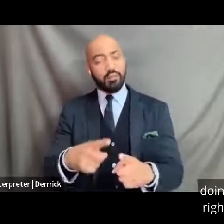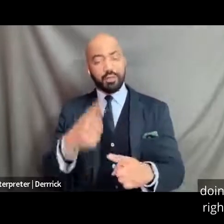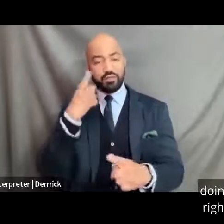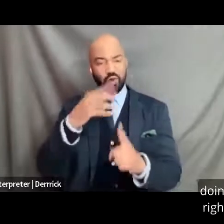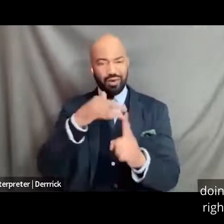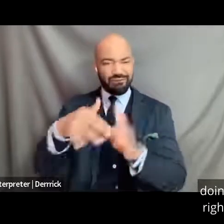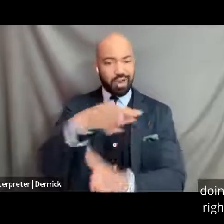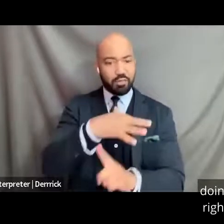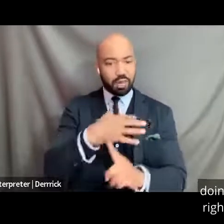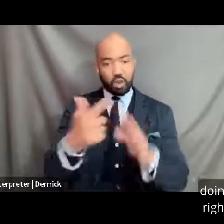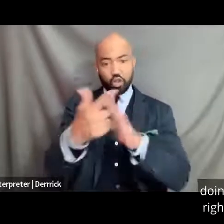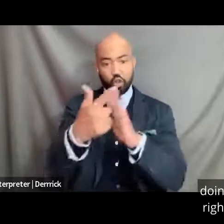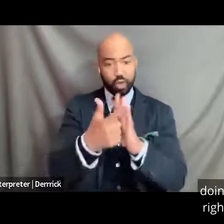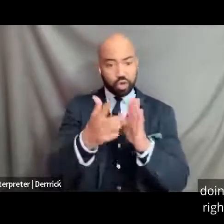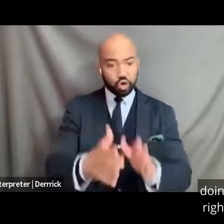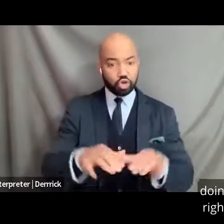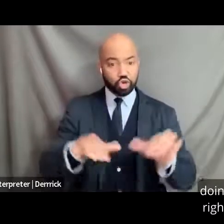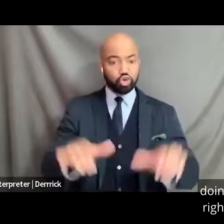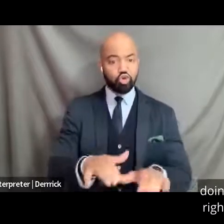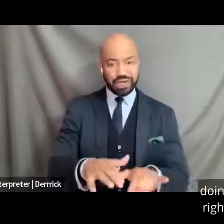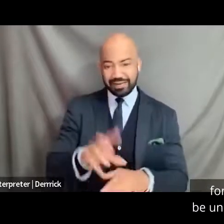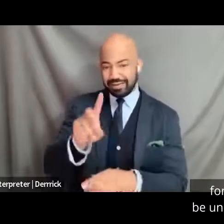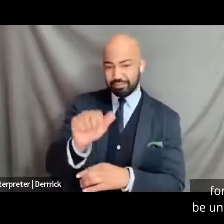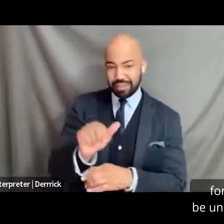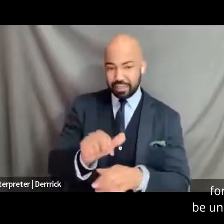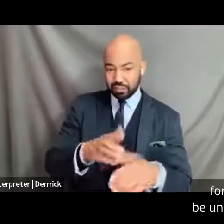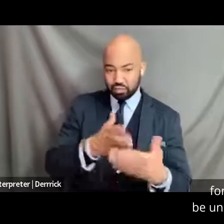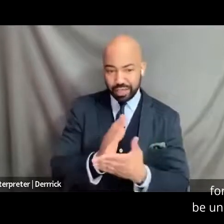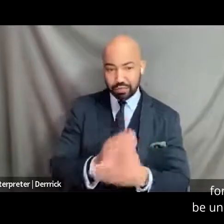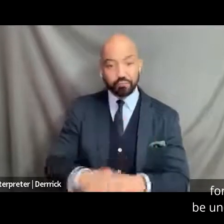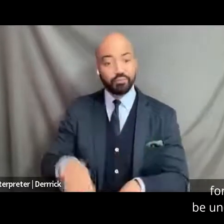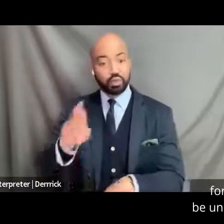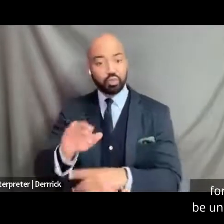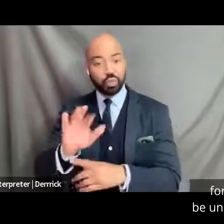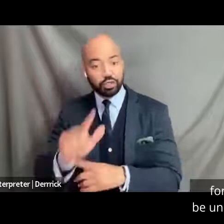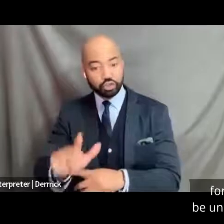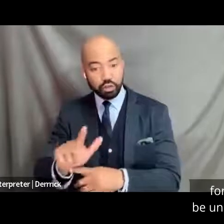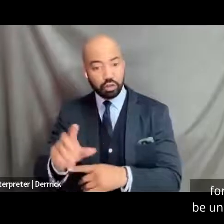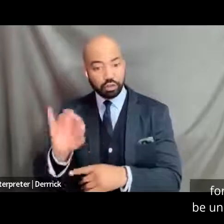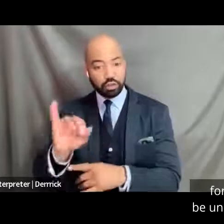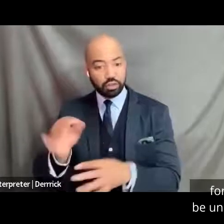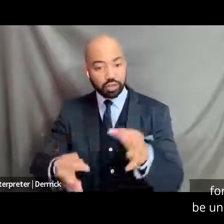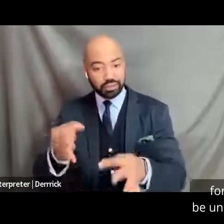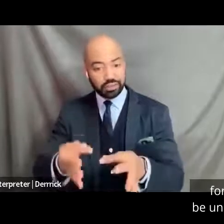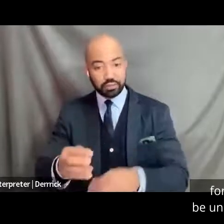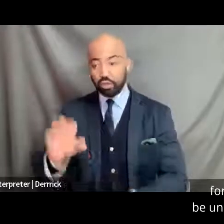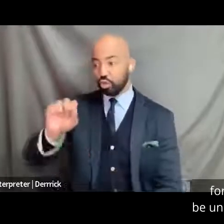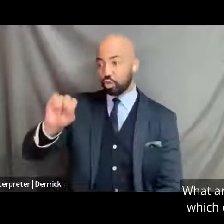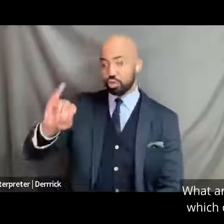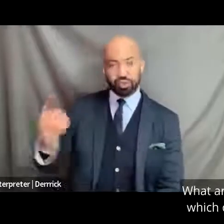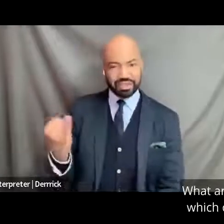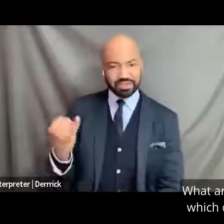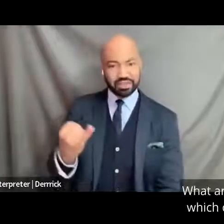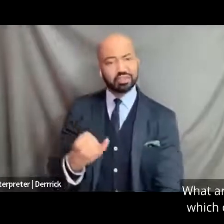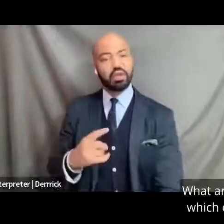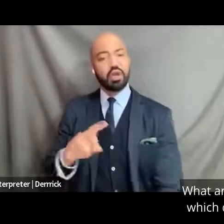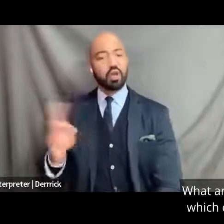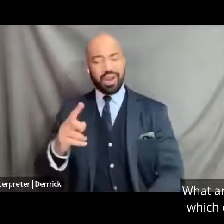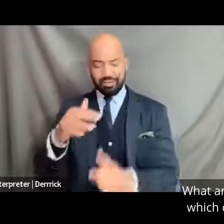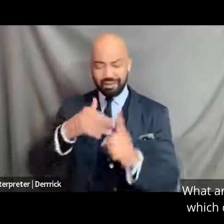for disability rights for racial justice for social justice will be undertaking their work what are the